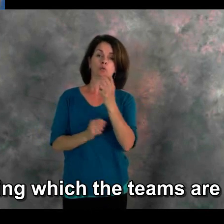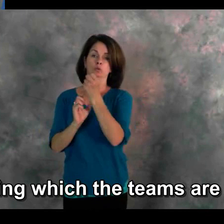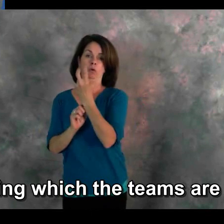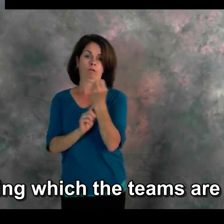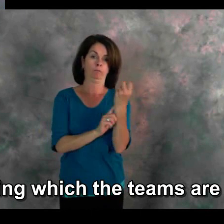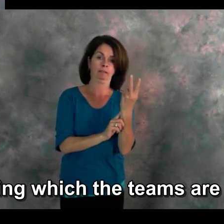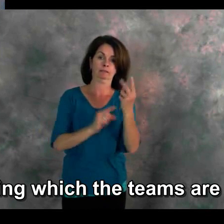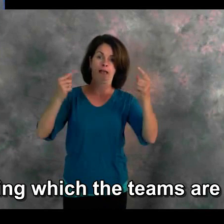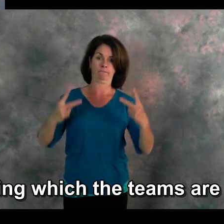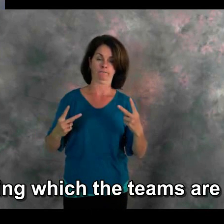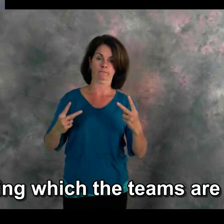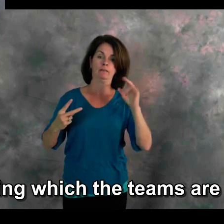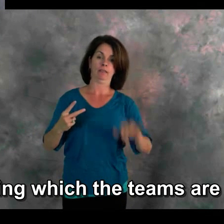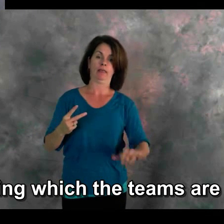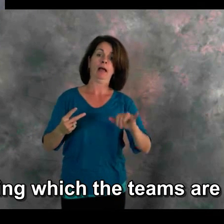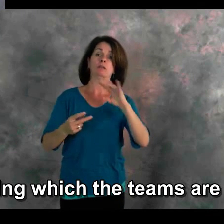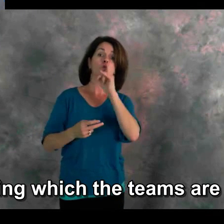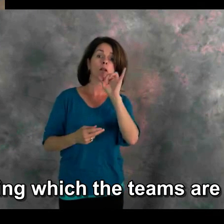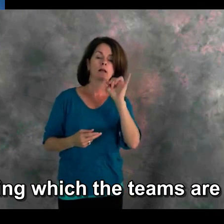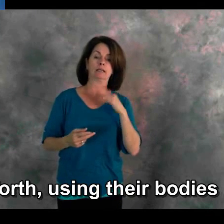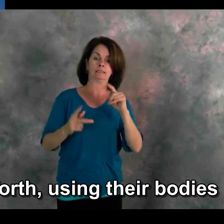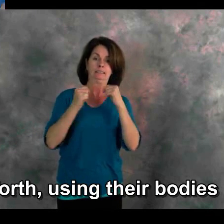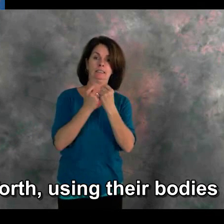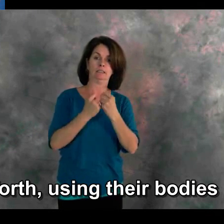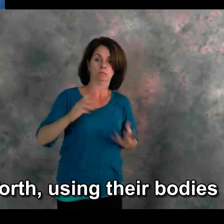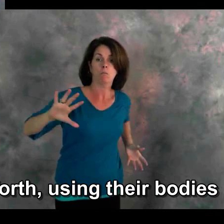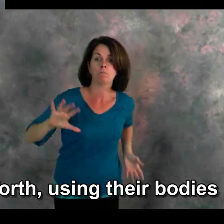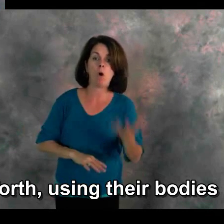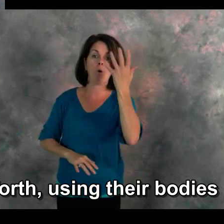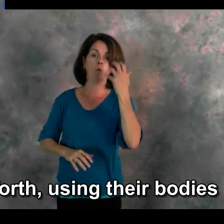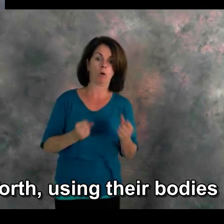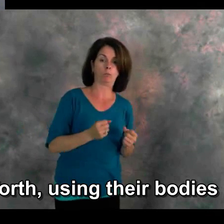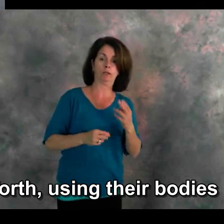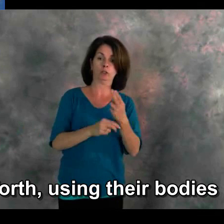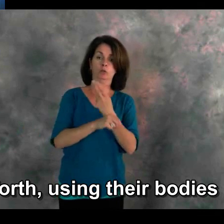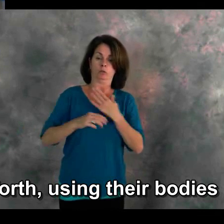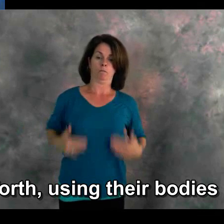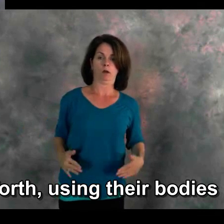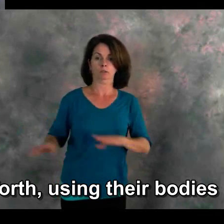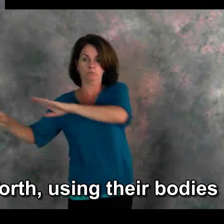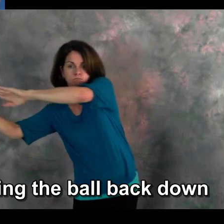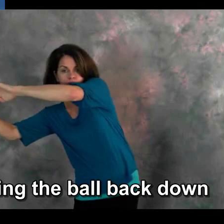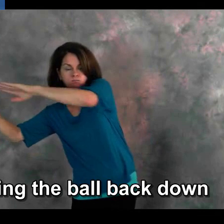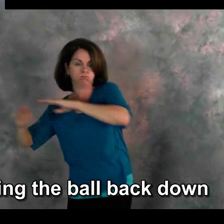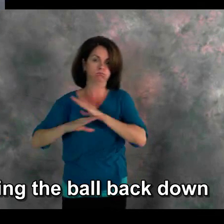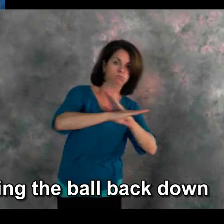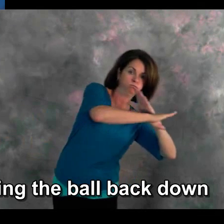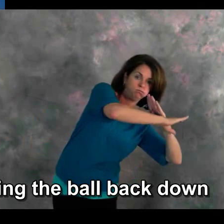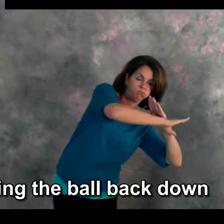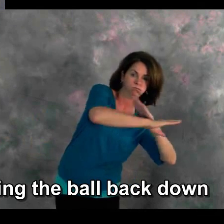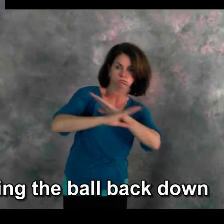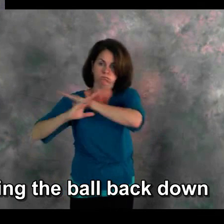consists of two 12-minute halves, during which the teams are throwing the ball back and forth, using their bodies to block the